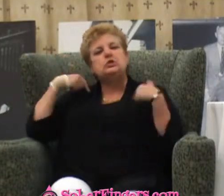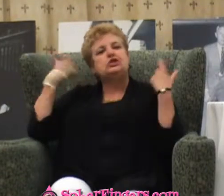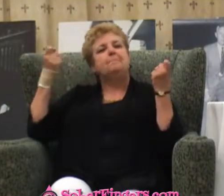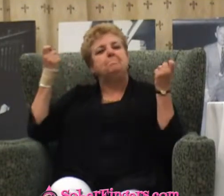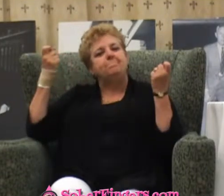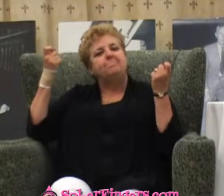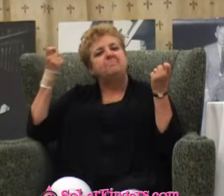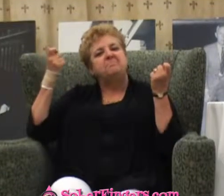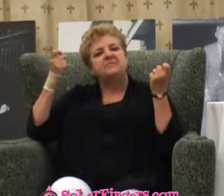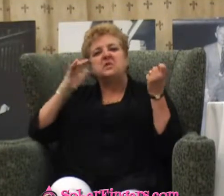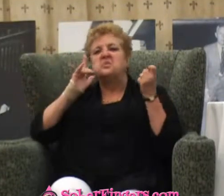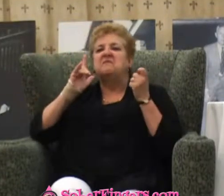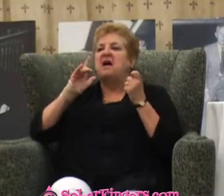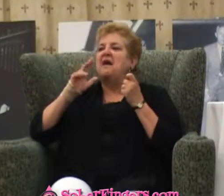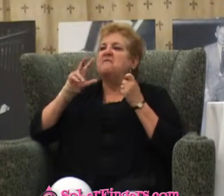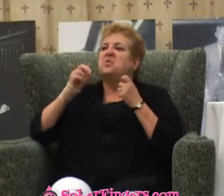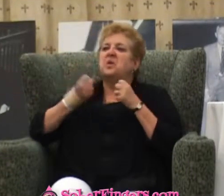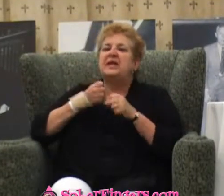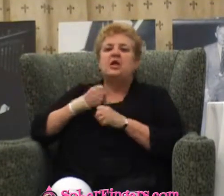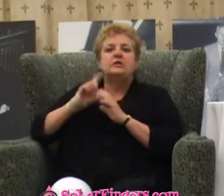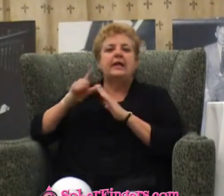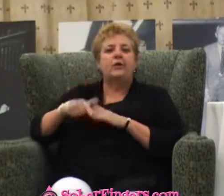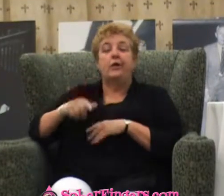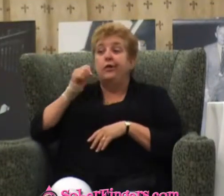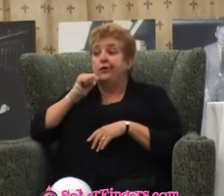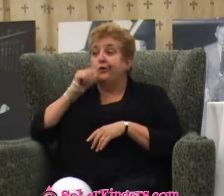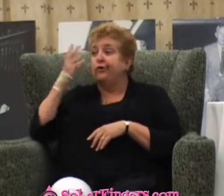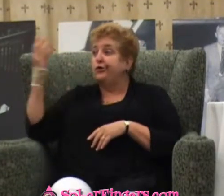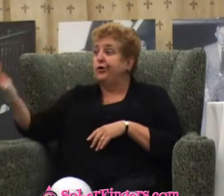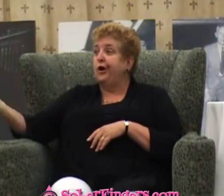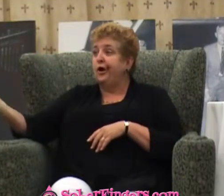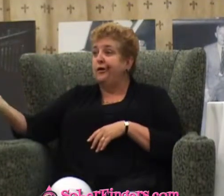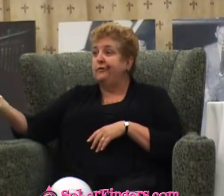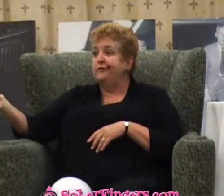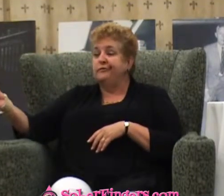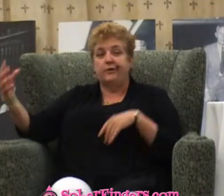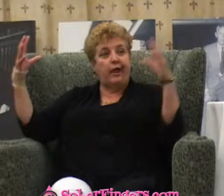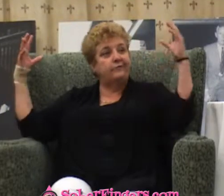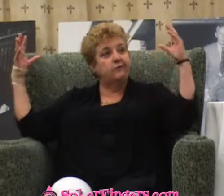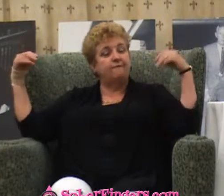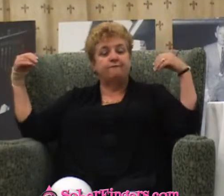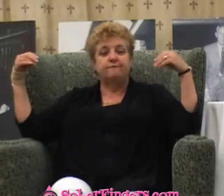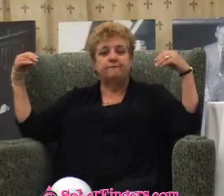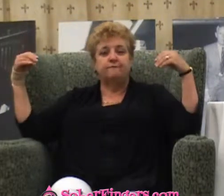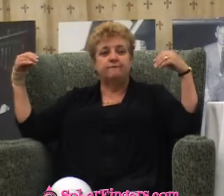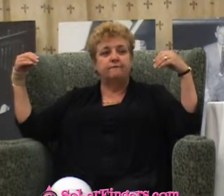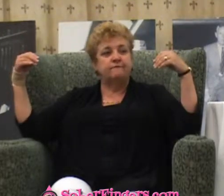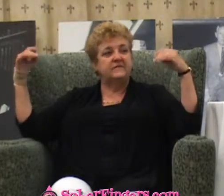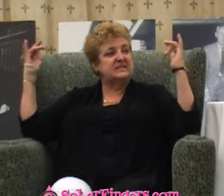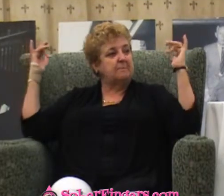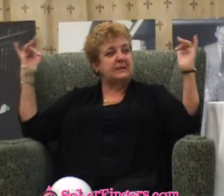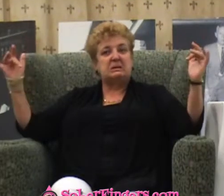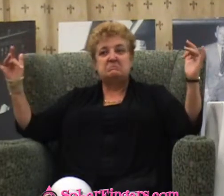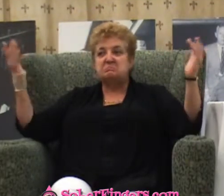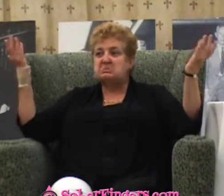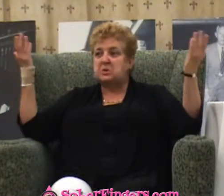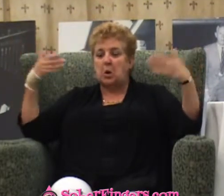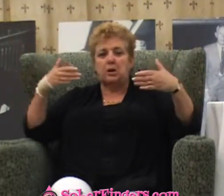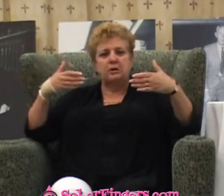30 years later. Girls are gone, the lights are out. It's an empty room, it's dark. I'm all by